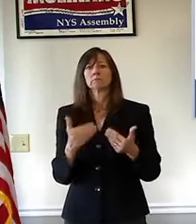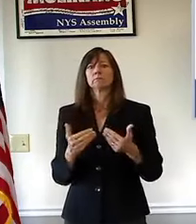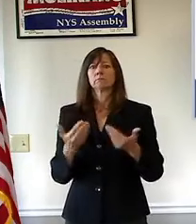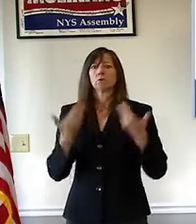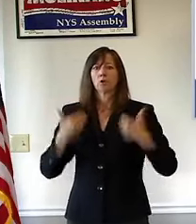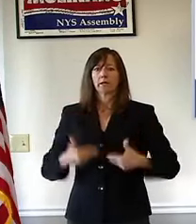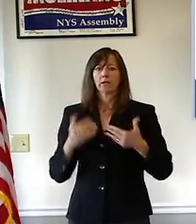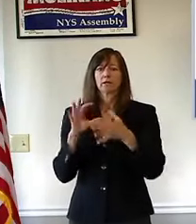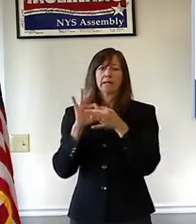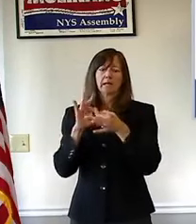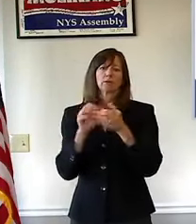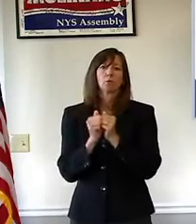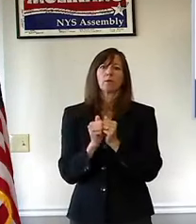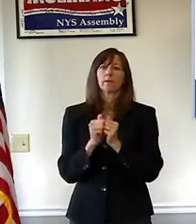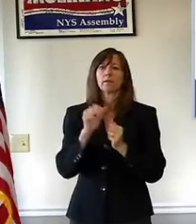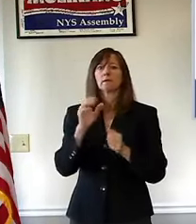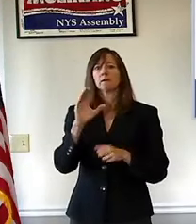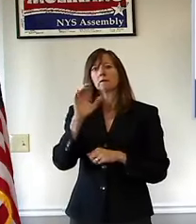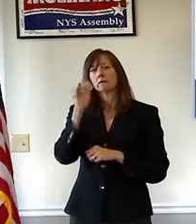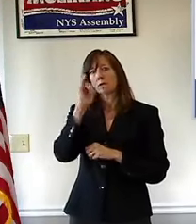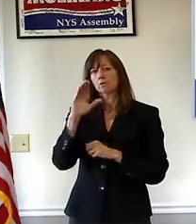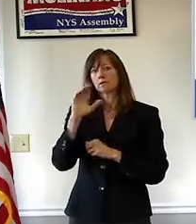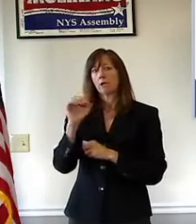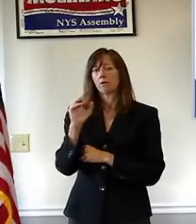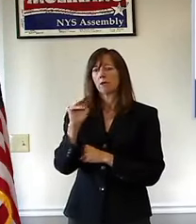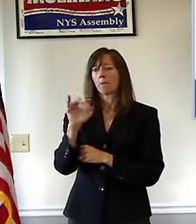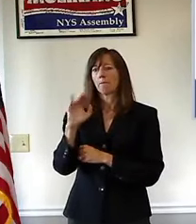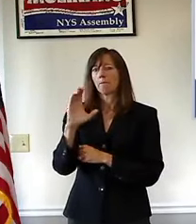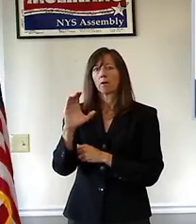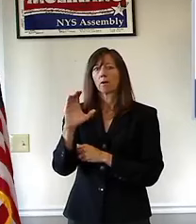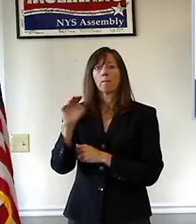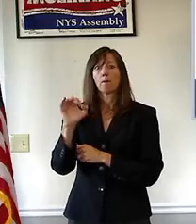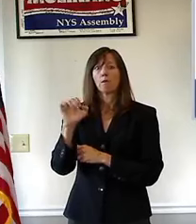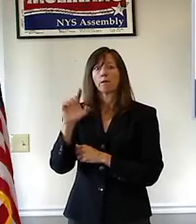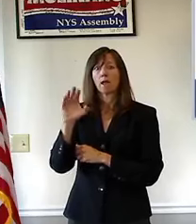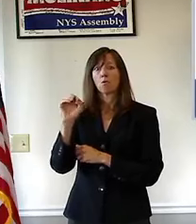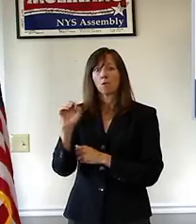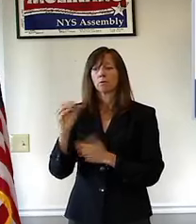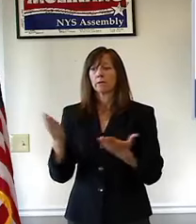today. Thank you for joining us on our telephone town hall and Facebook Live town hall.